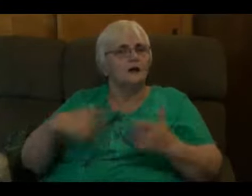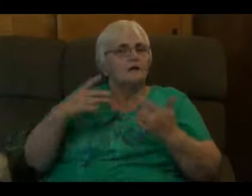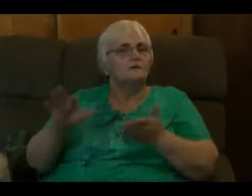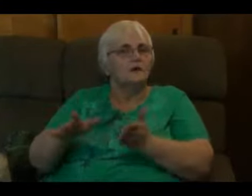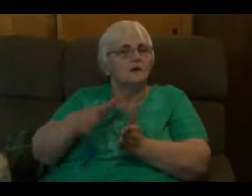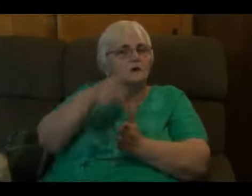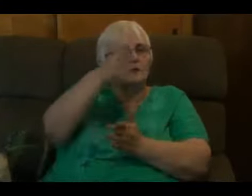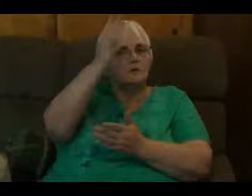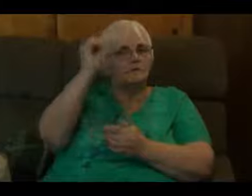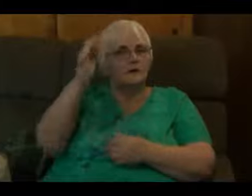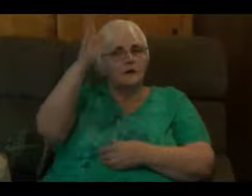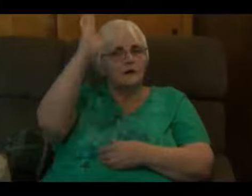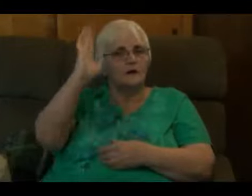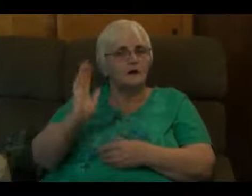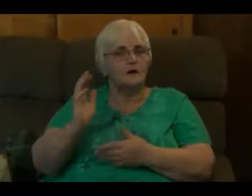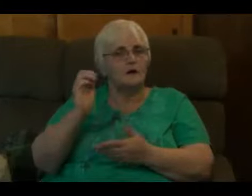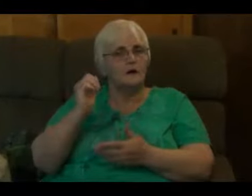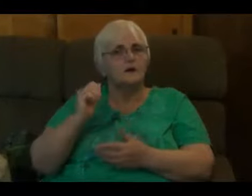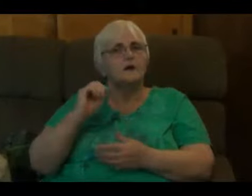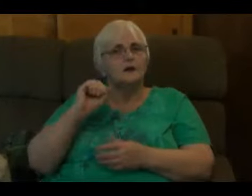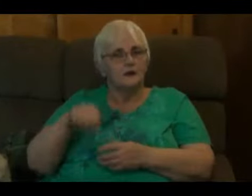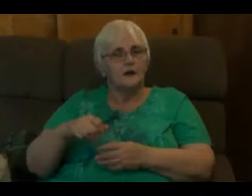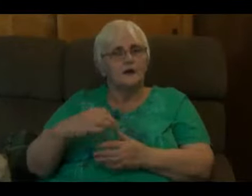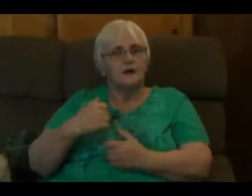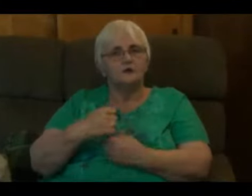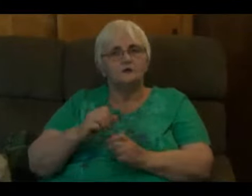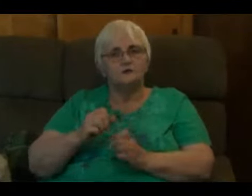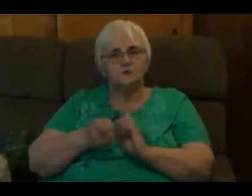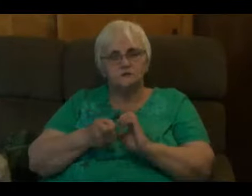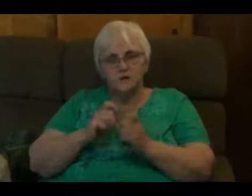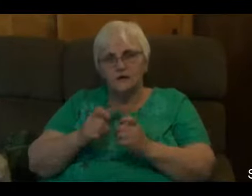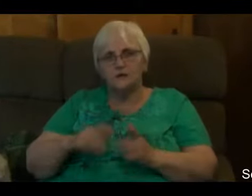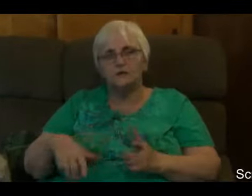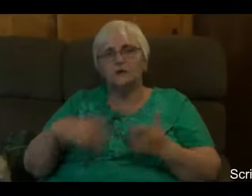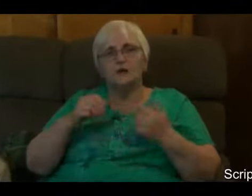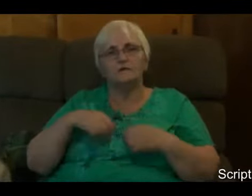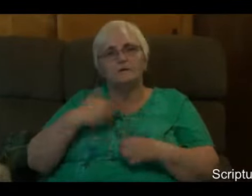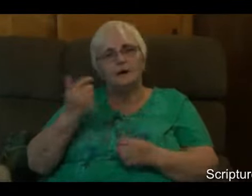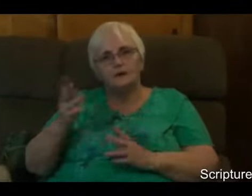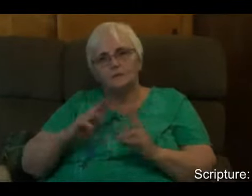God, amen, it can change the lives of others that see it.